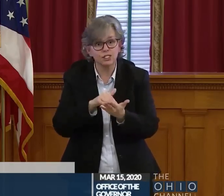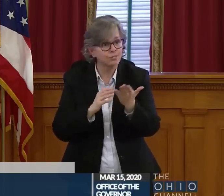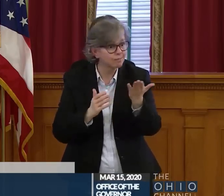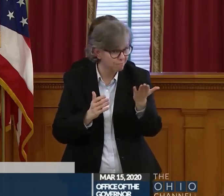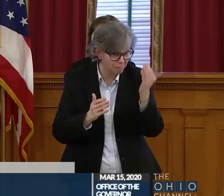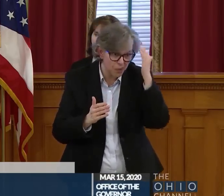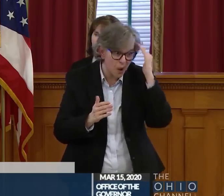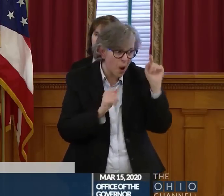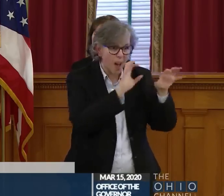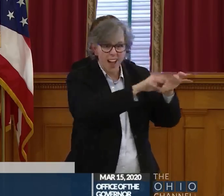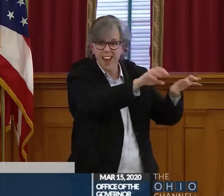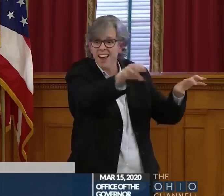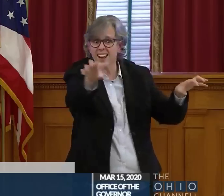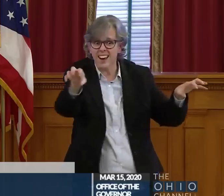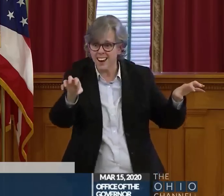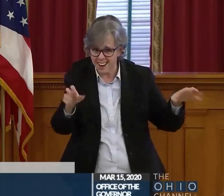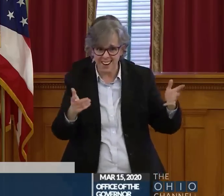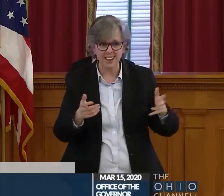congregate